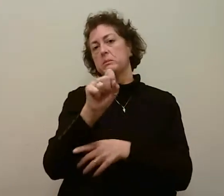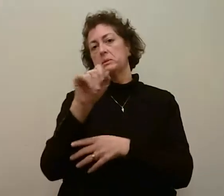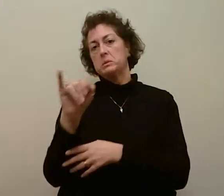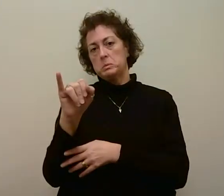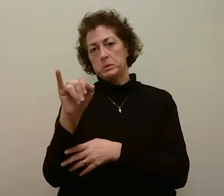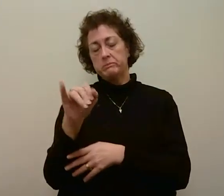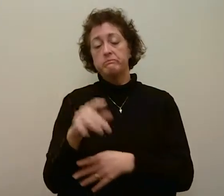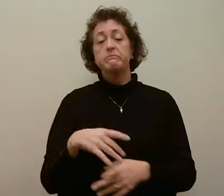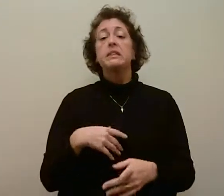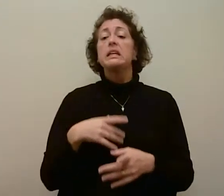in the 50s,